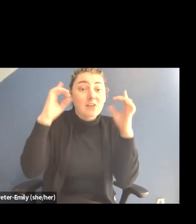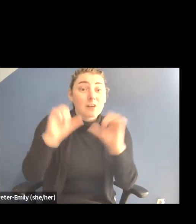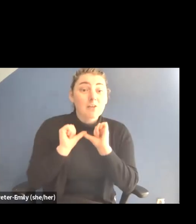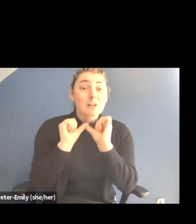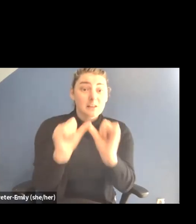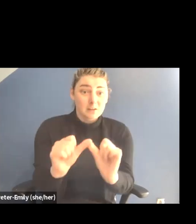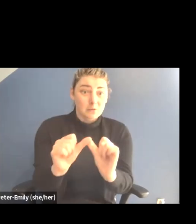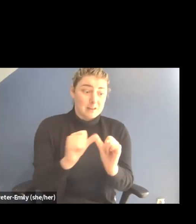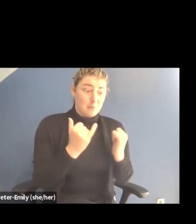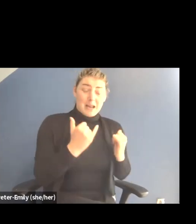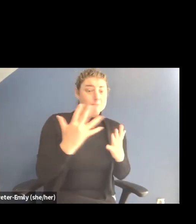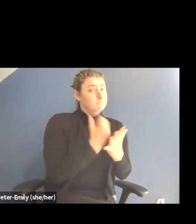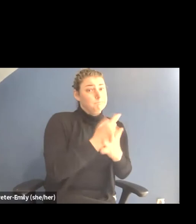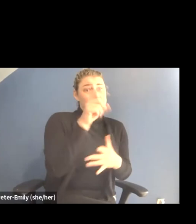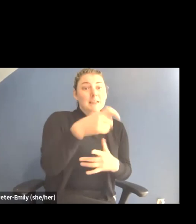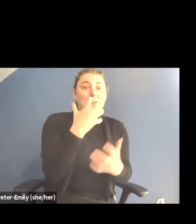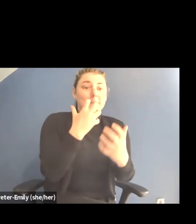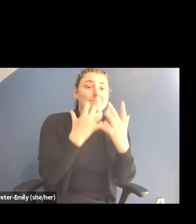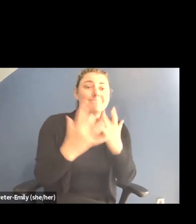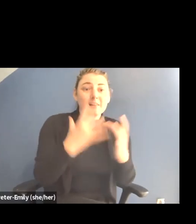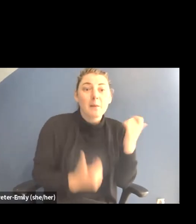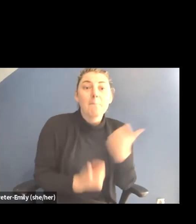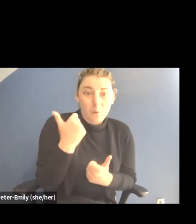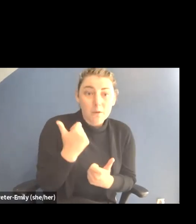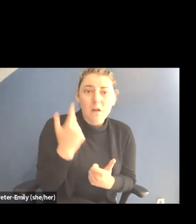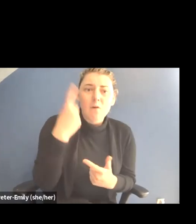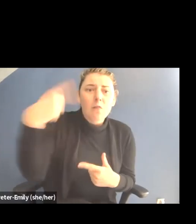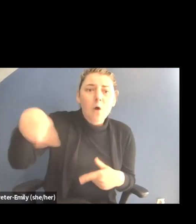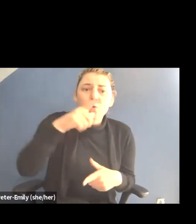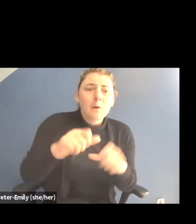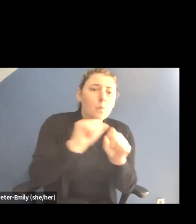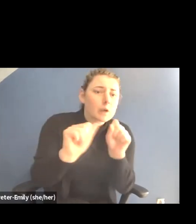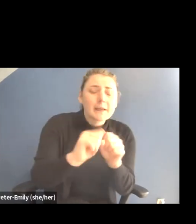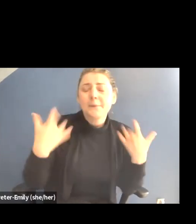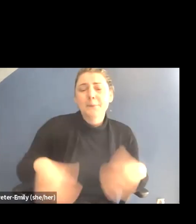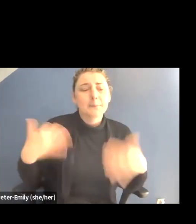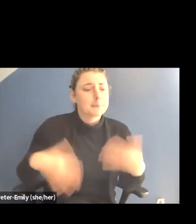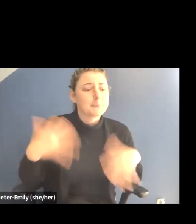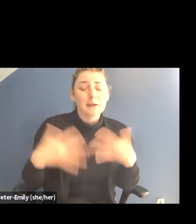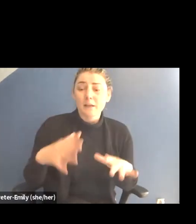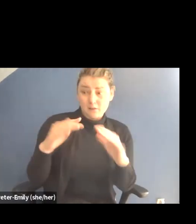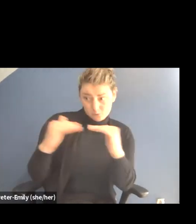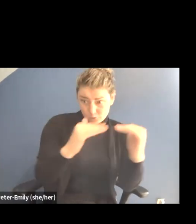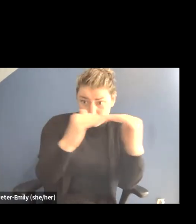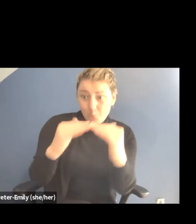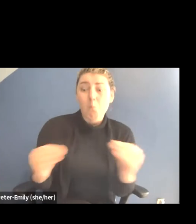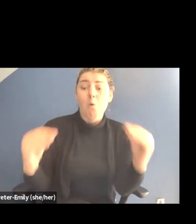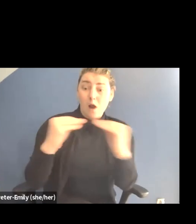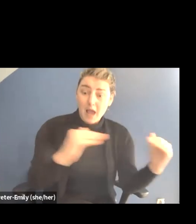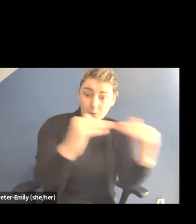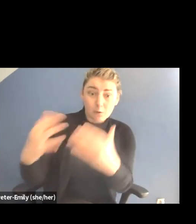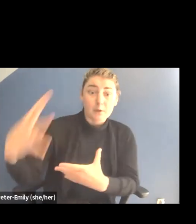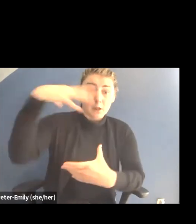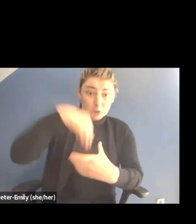at a time when it's needed most. To those who've been working tirelessly as well to ensure a more equitable, inclusive, and just